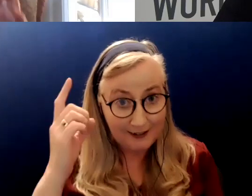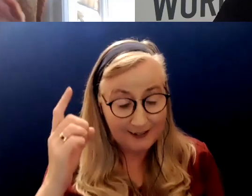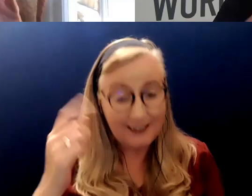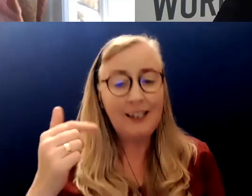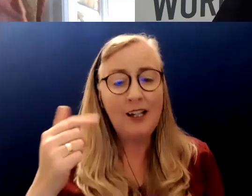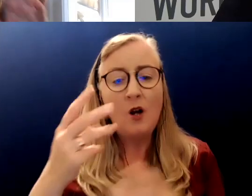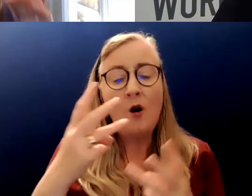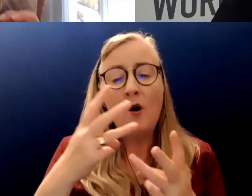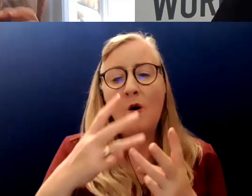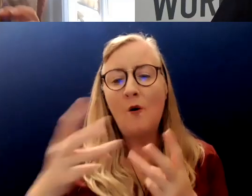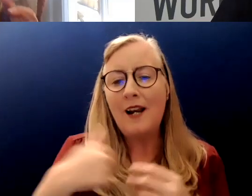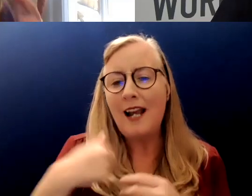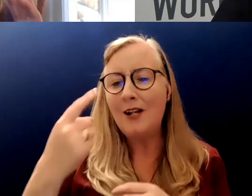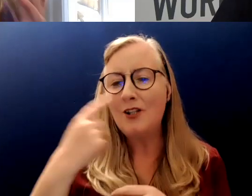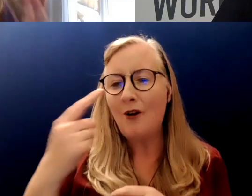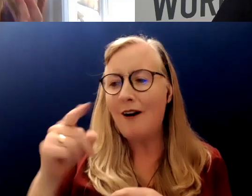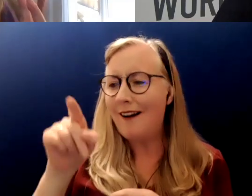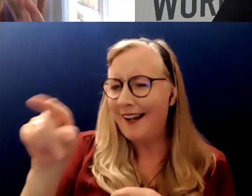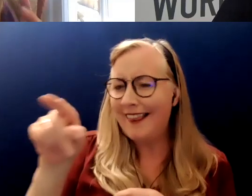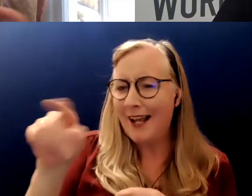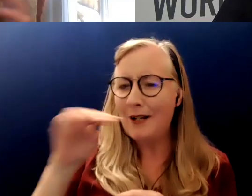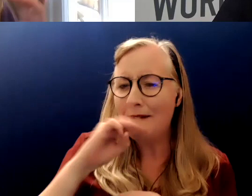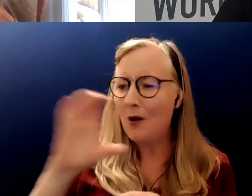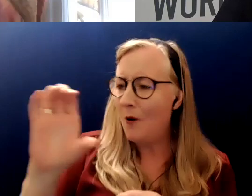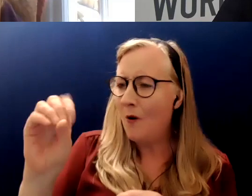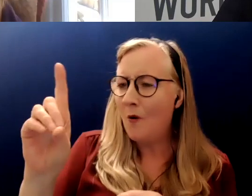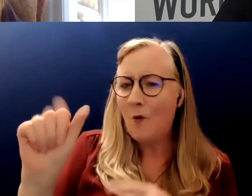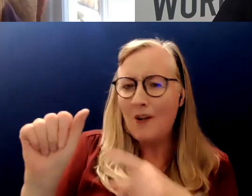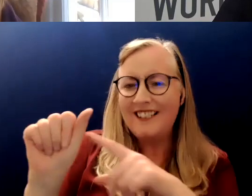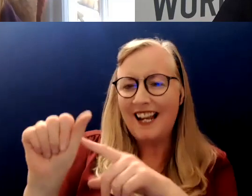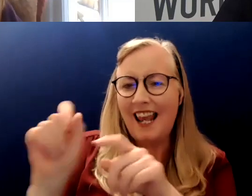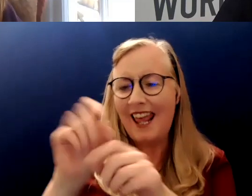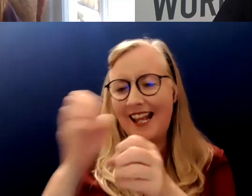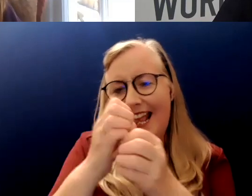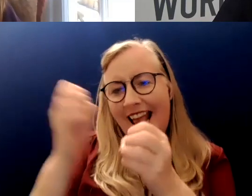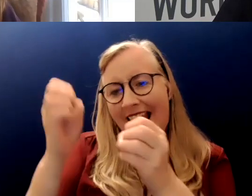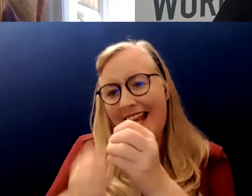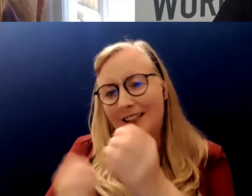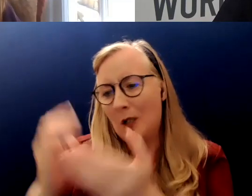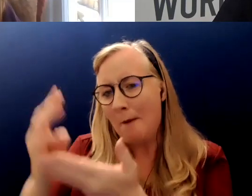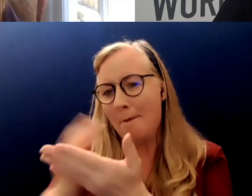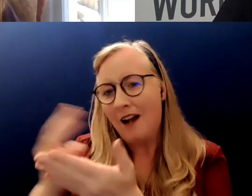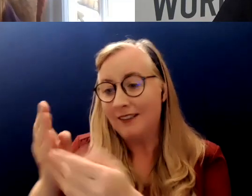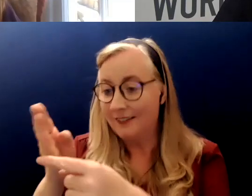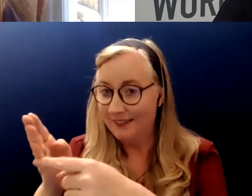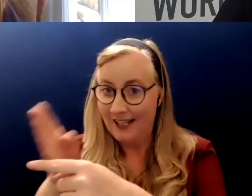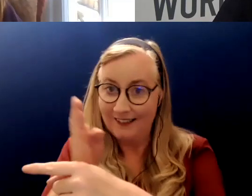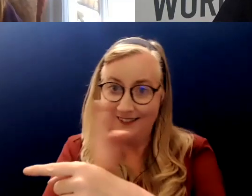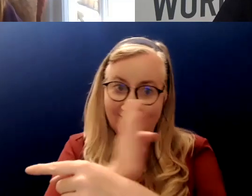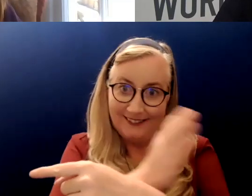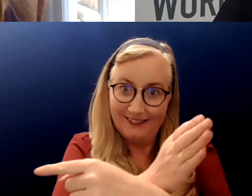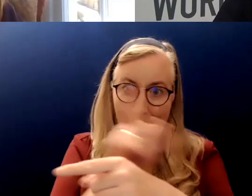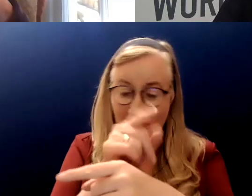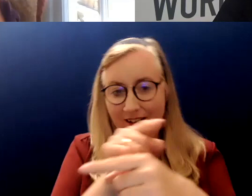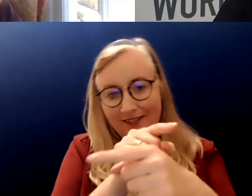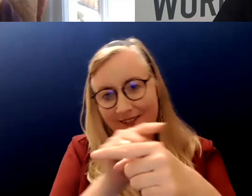I saw that the definition in musical terms, coda is the ending piece of a prior passage of music. So